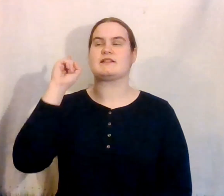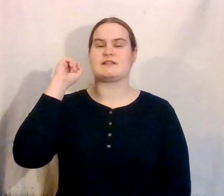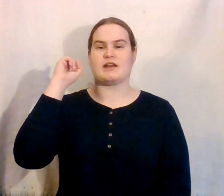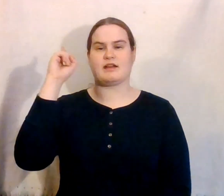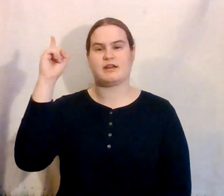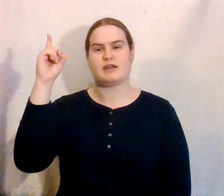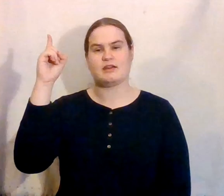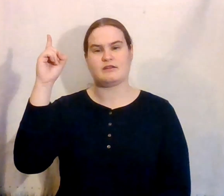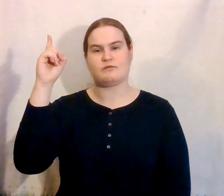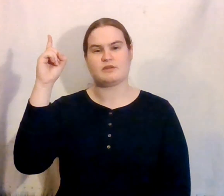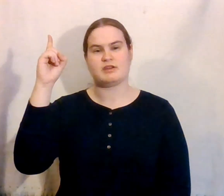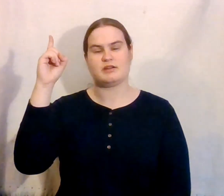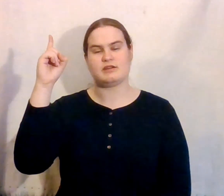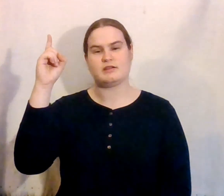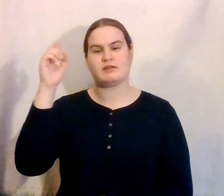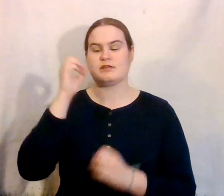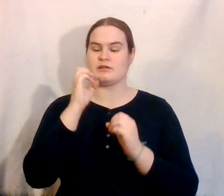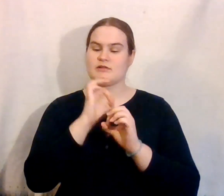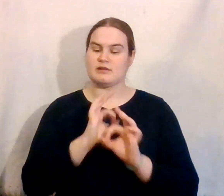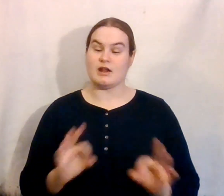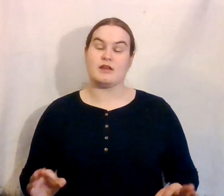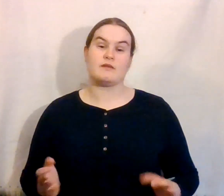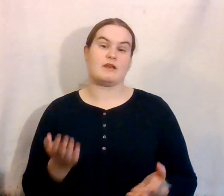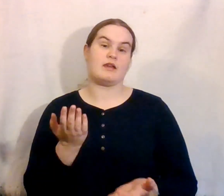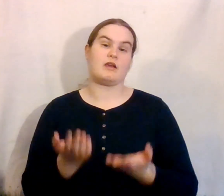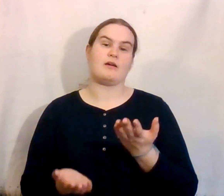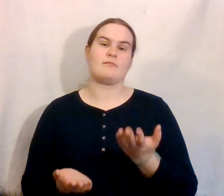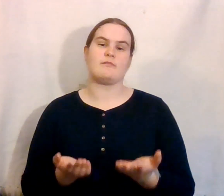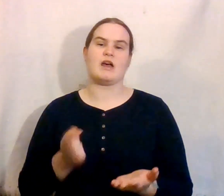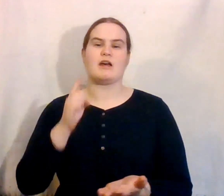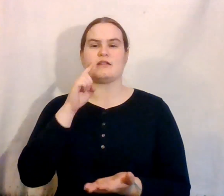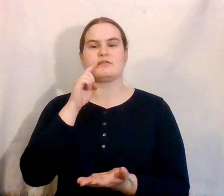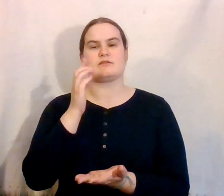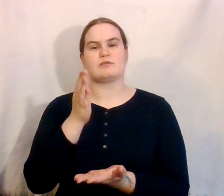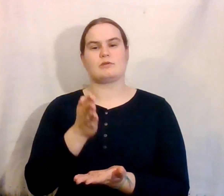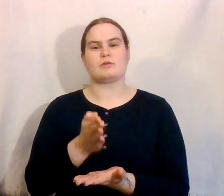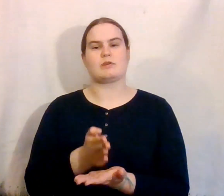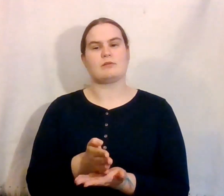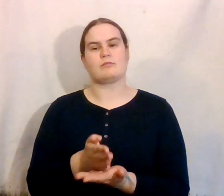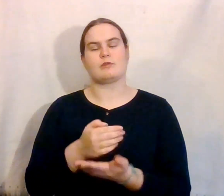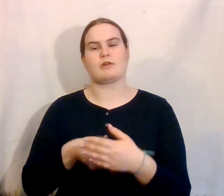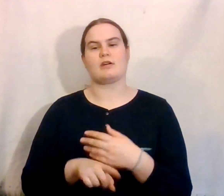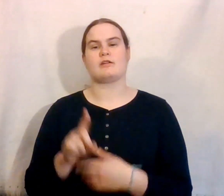I have nothing compar to the